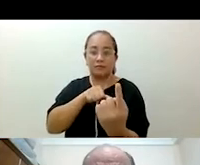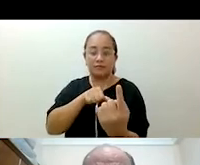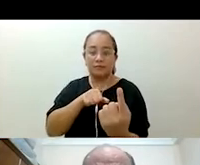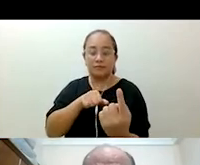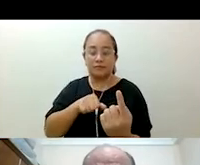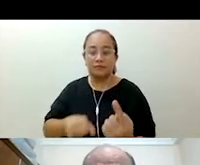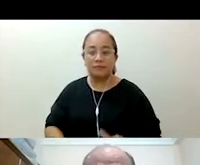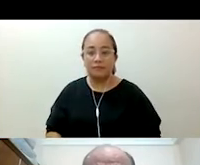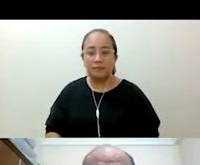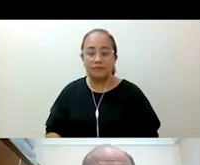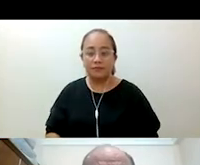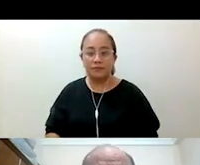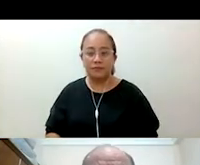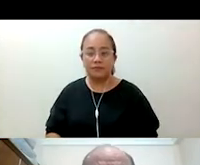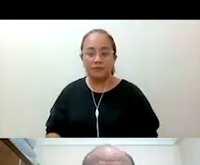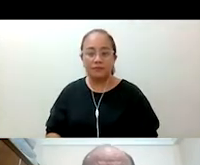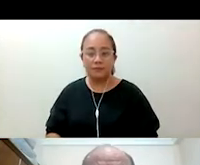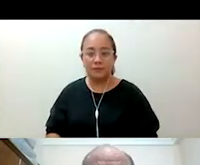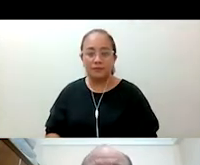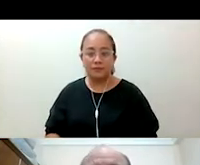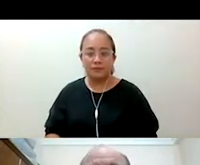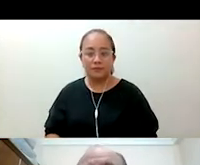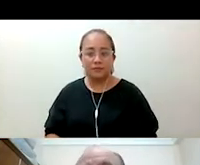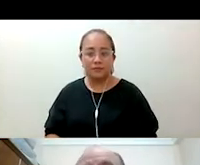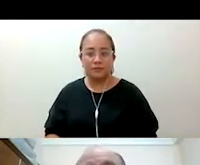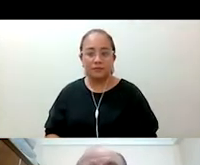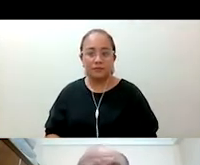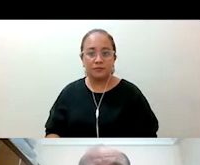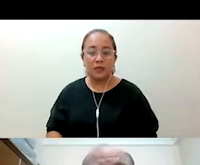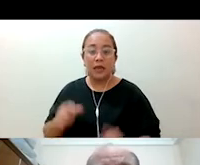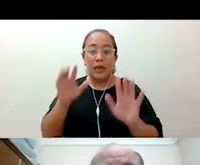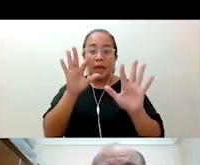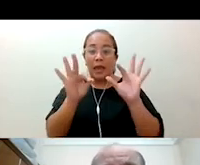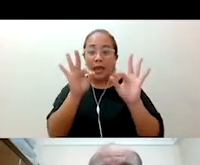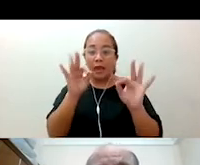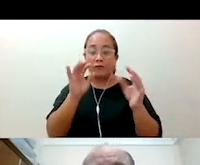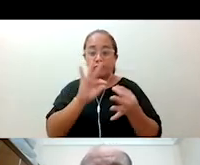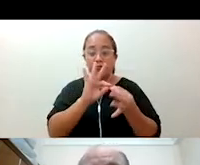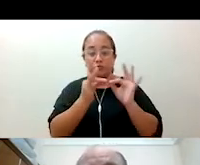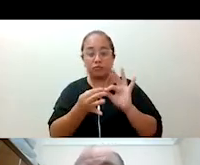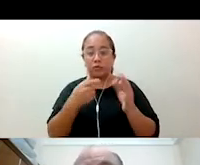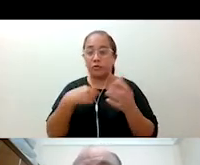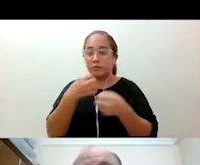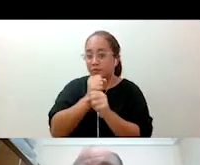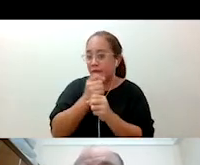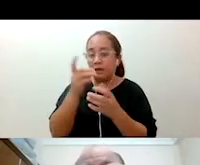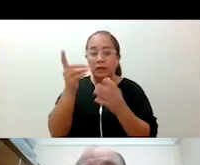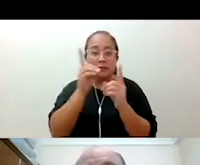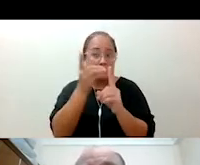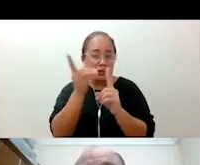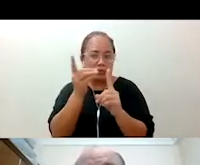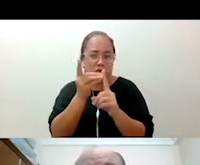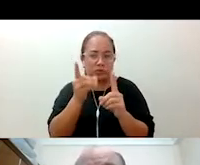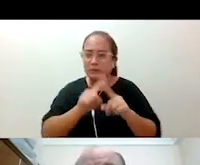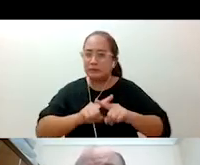Yes, this will sir. be Yeah. good. Yeah, Yeah. yeah, yeah. And when you're transcribing and when you're doing a dictionary, it's really different kinds